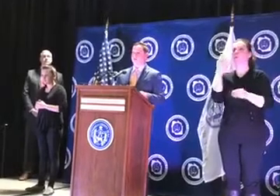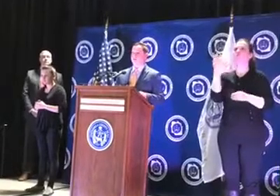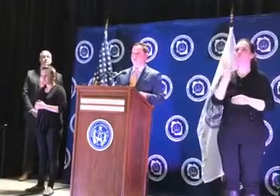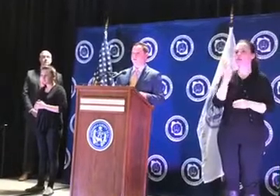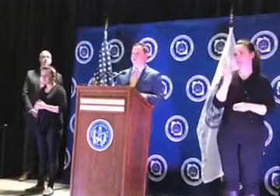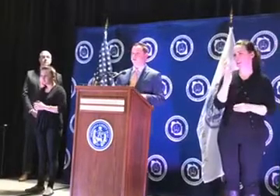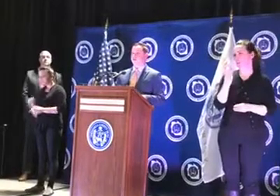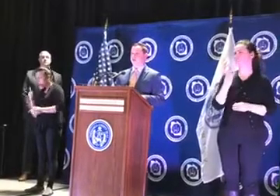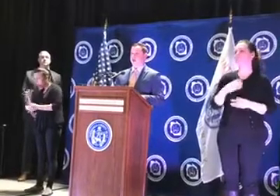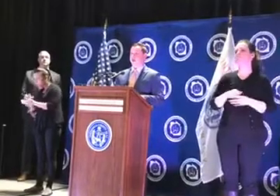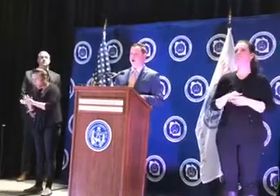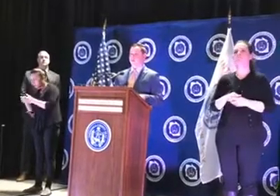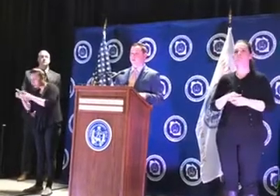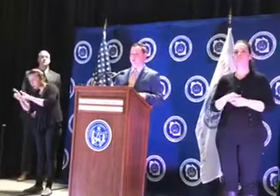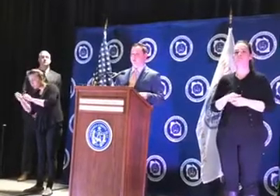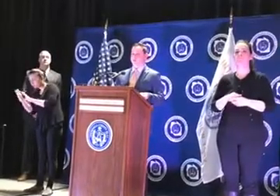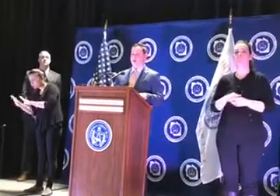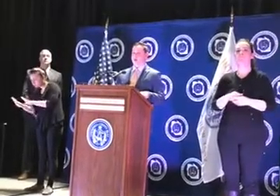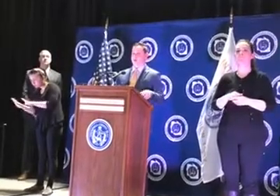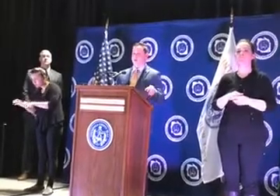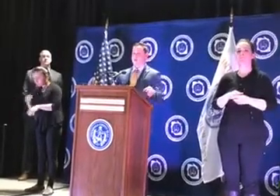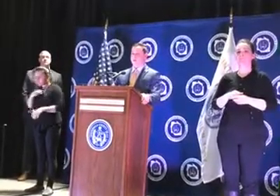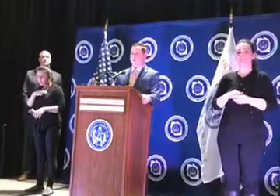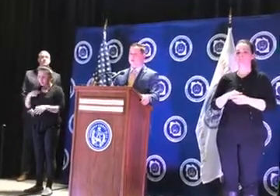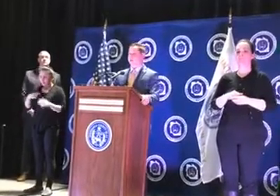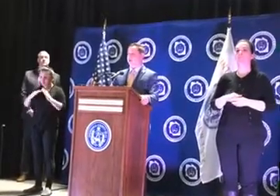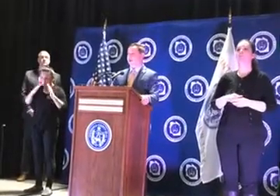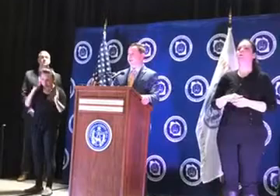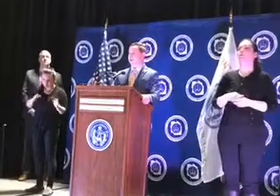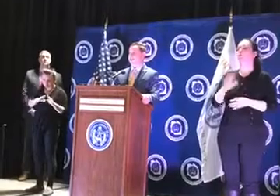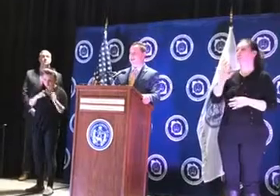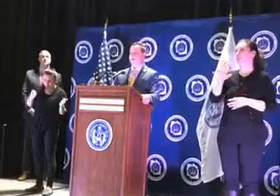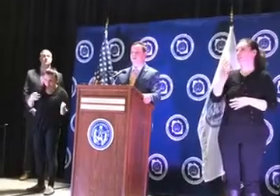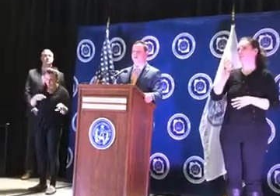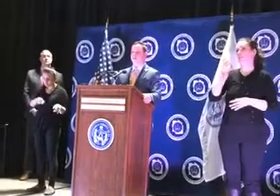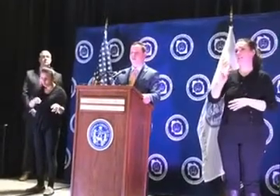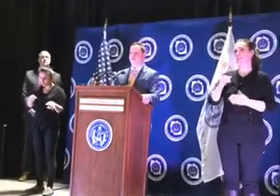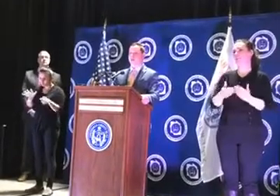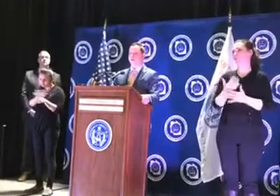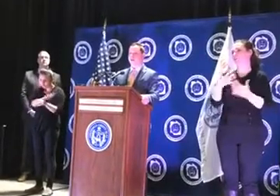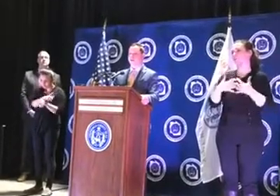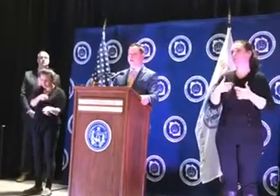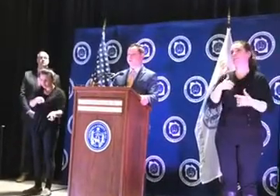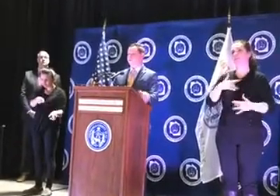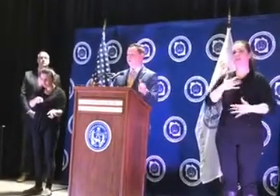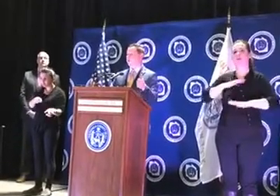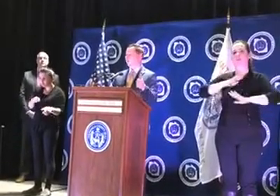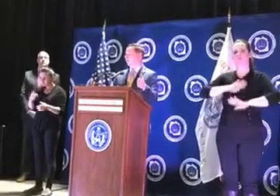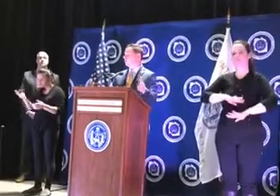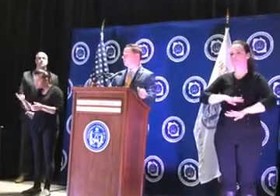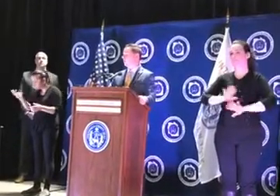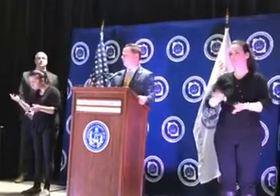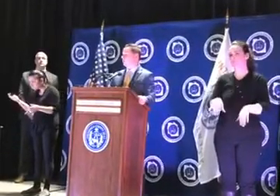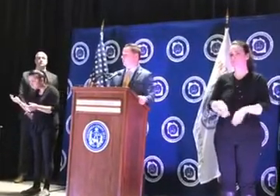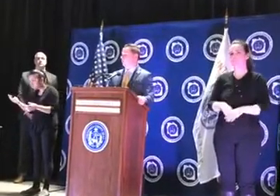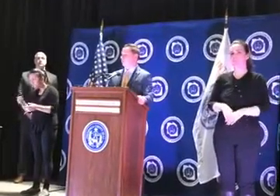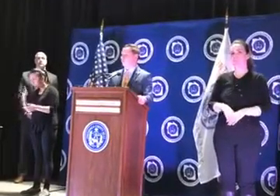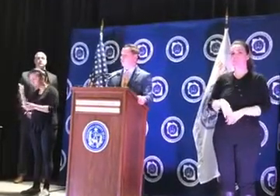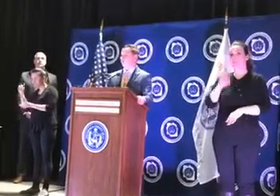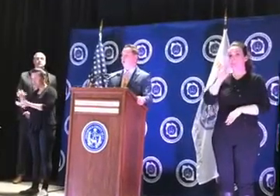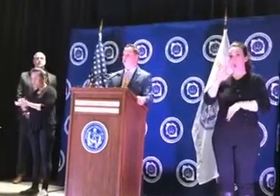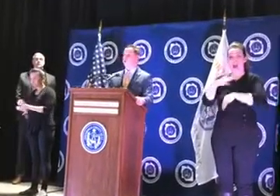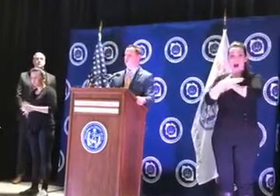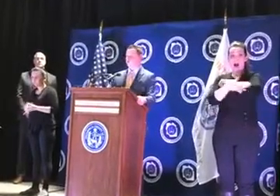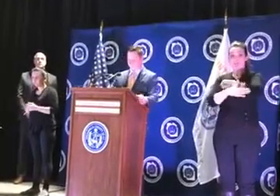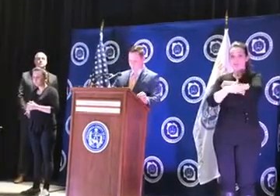secured 60 ventilators, which is something that Onondaga County has not had to do in a long time because we don't own a hospital and we